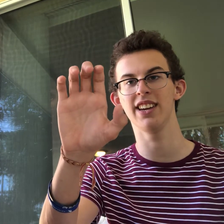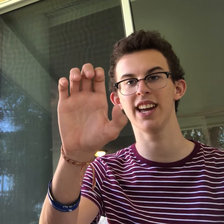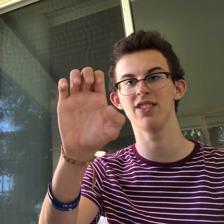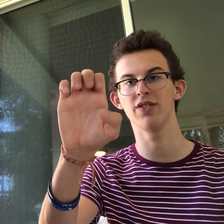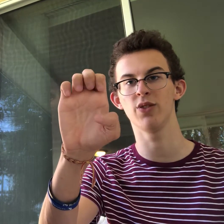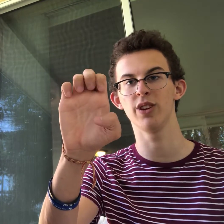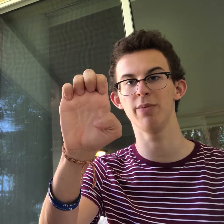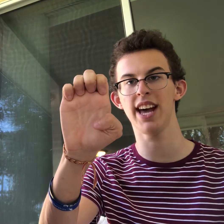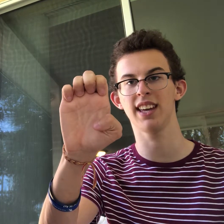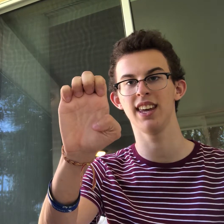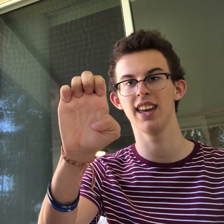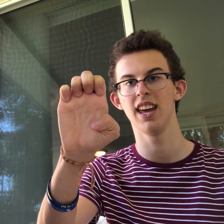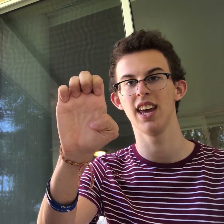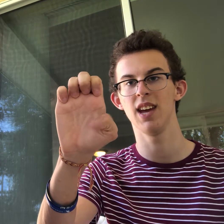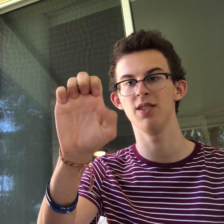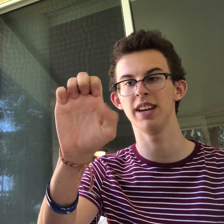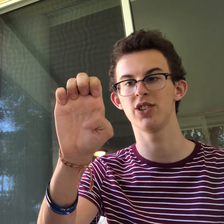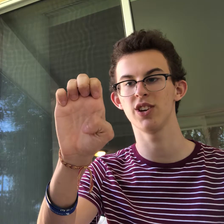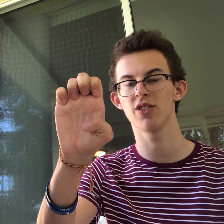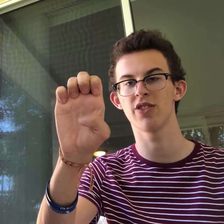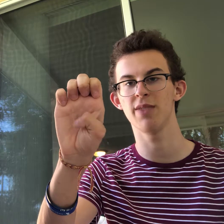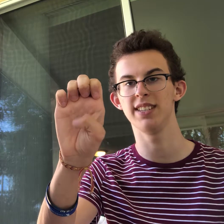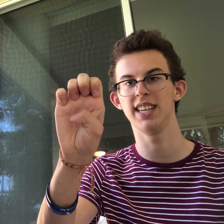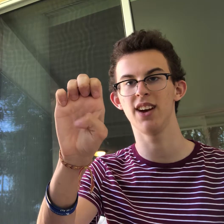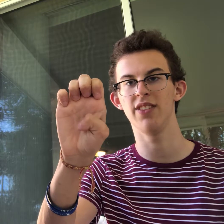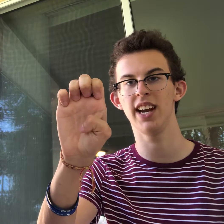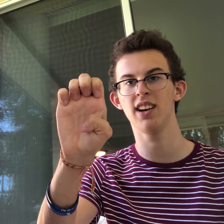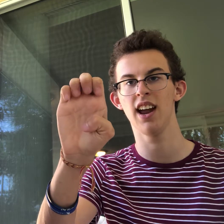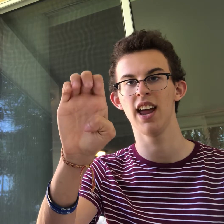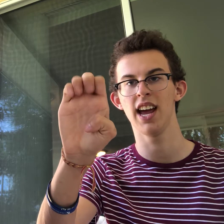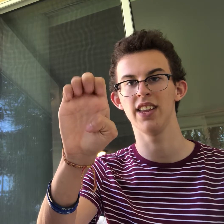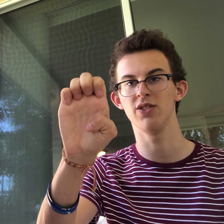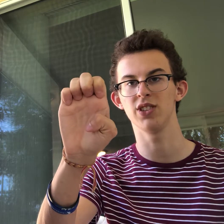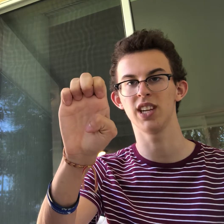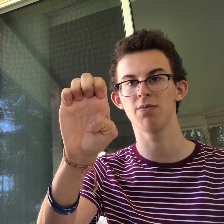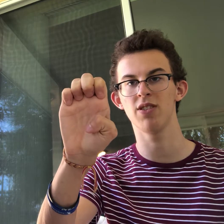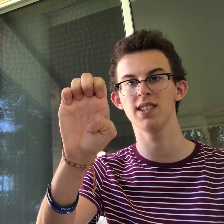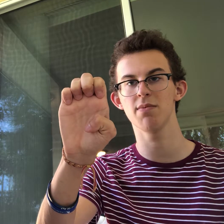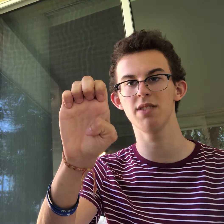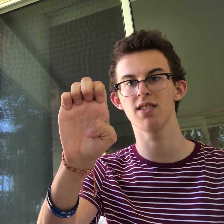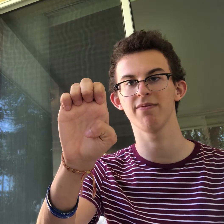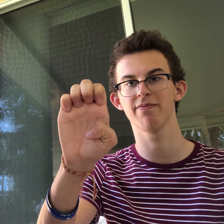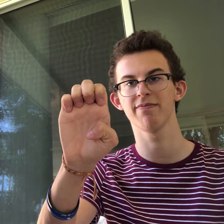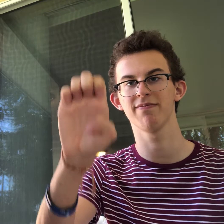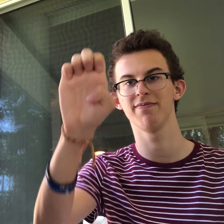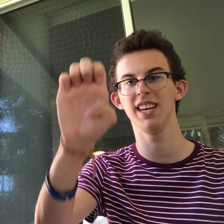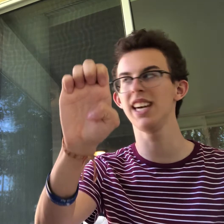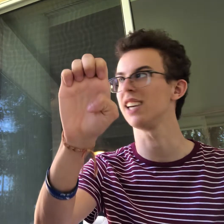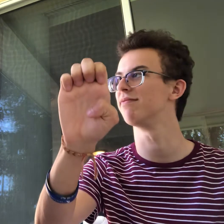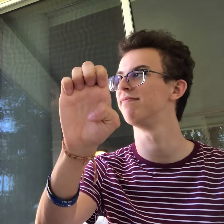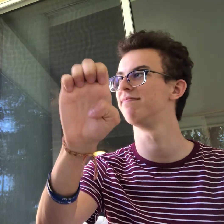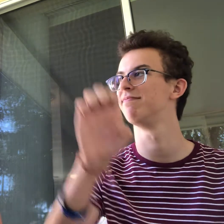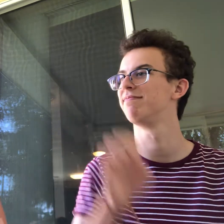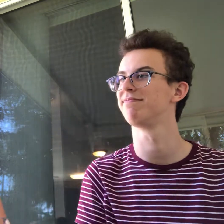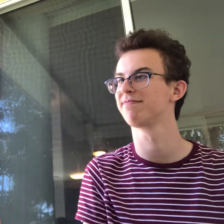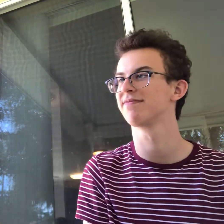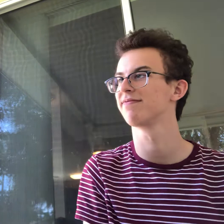kind of just fold it back, and you make sure your thumb is down there, and then you just keep all these up here. E.